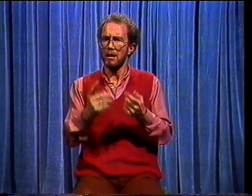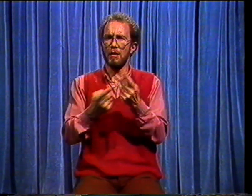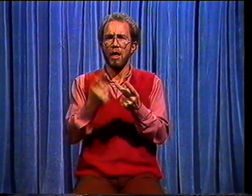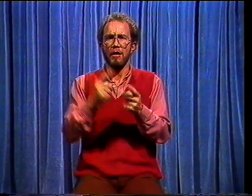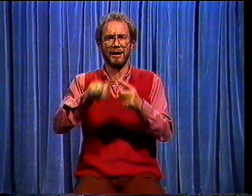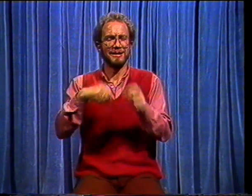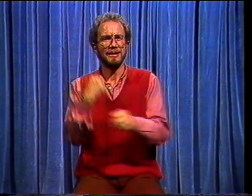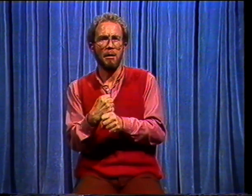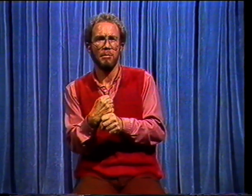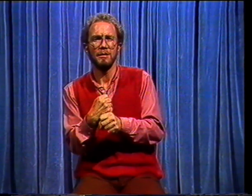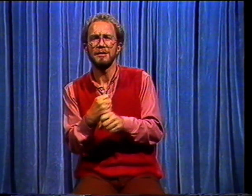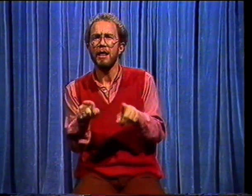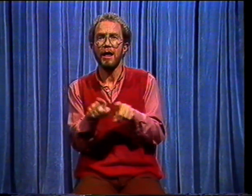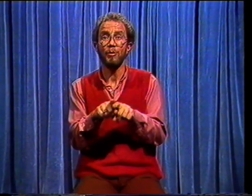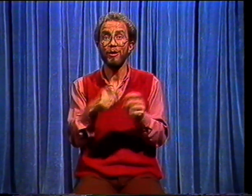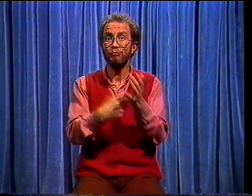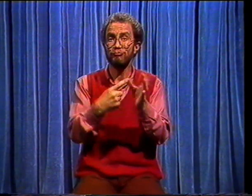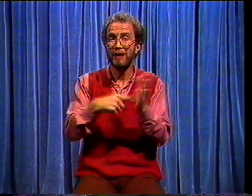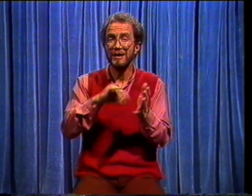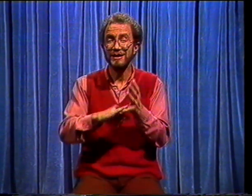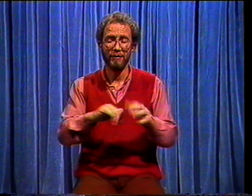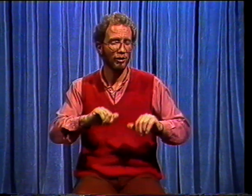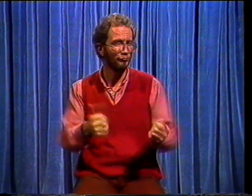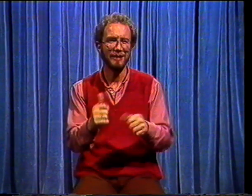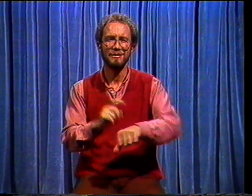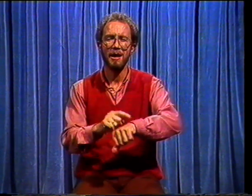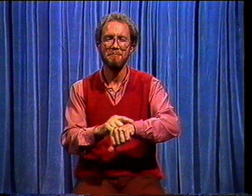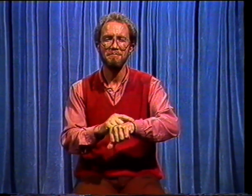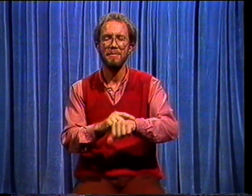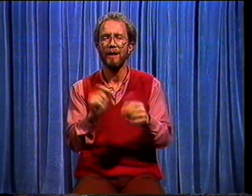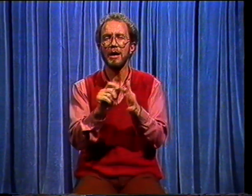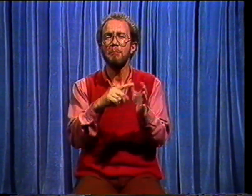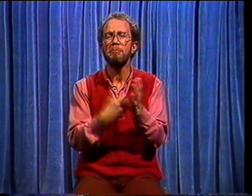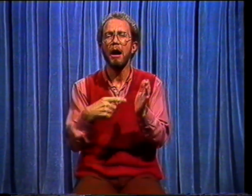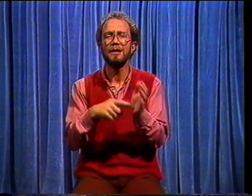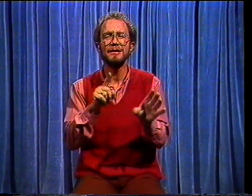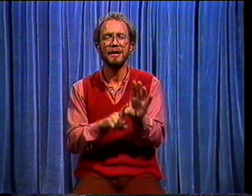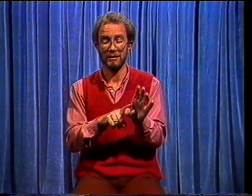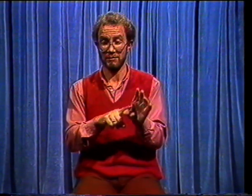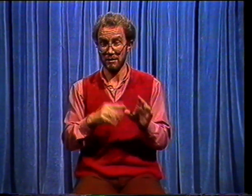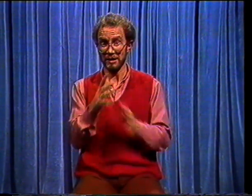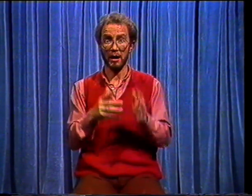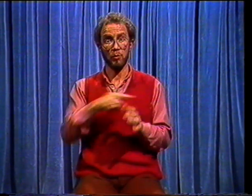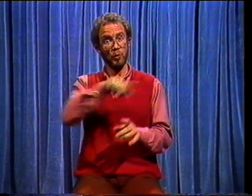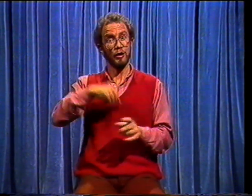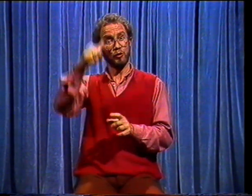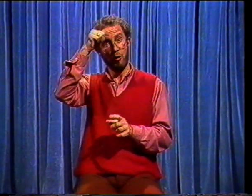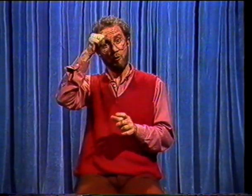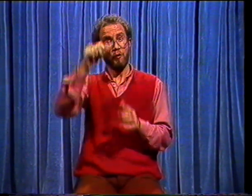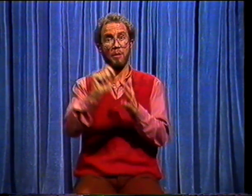There are other examples, like when the rats are having a great time. They're having a party. And she uses